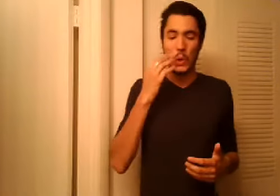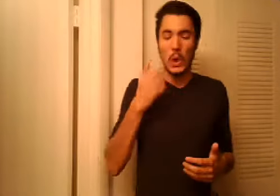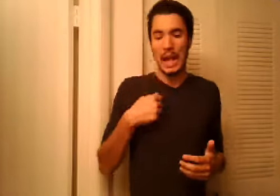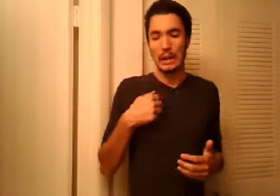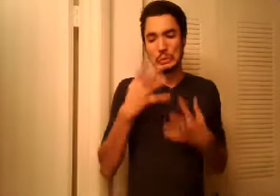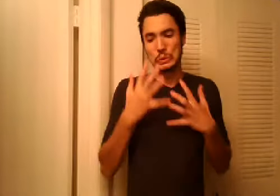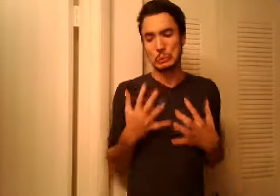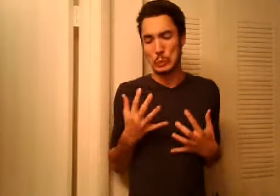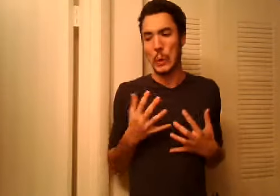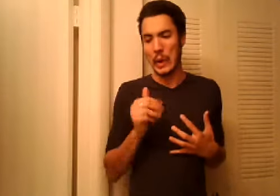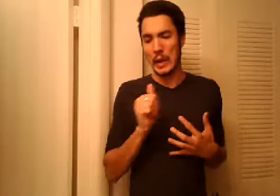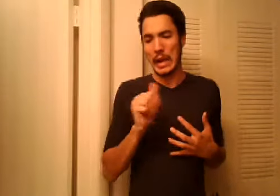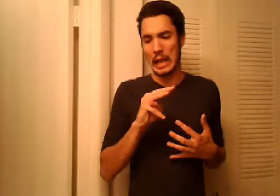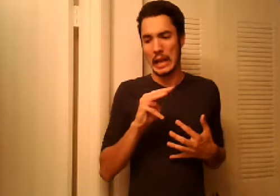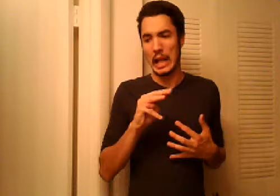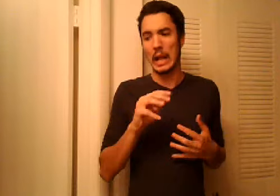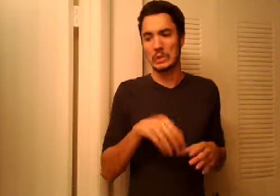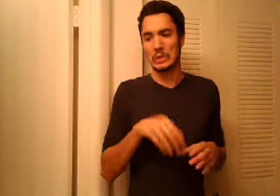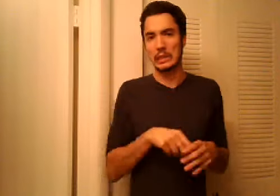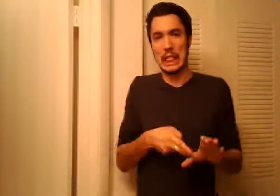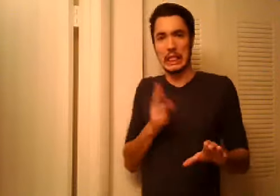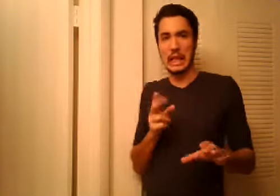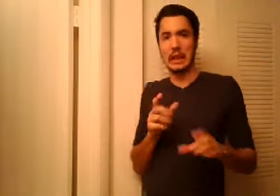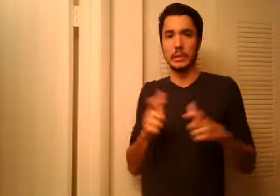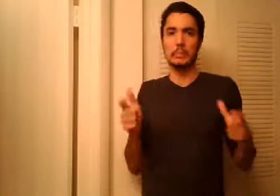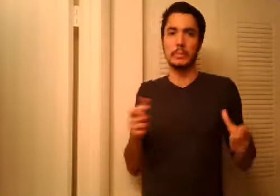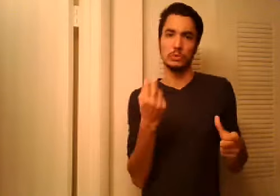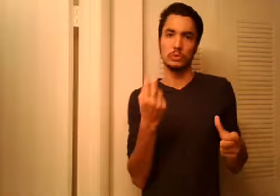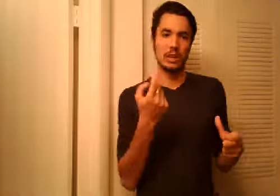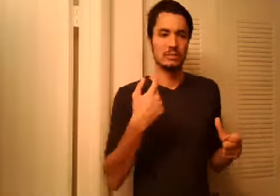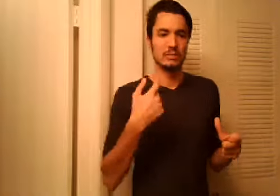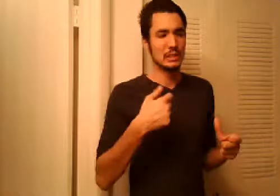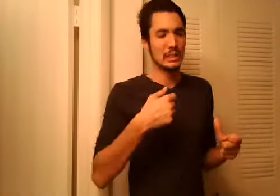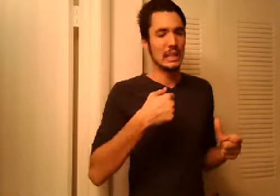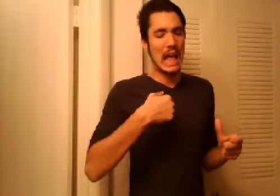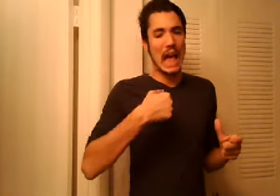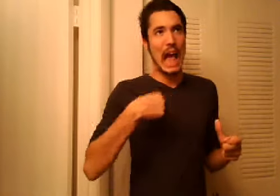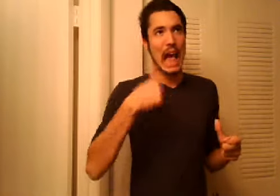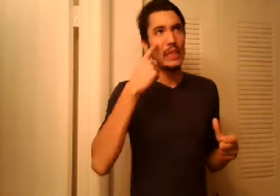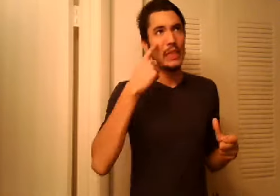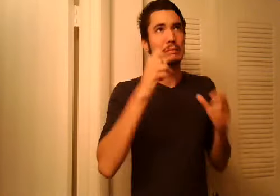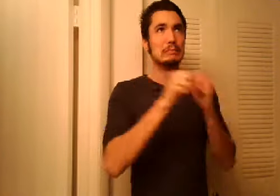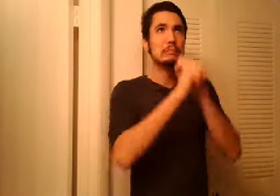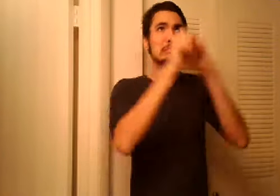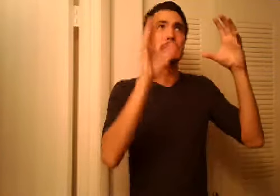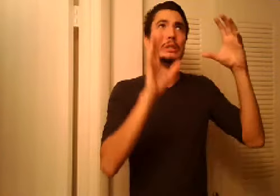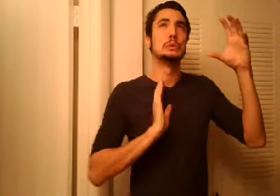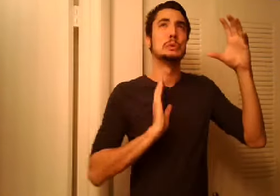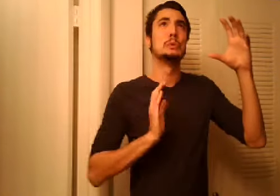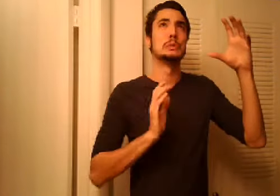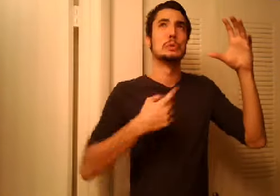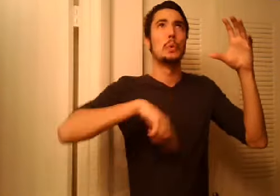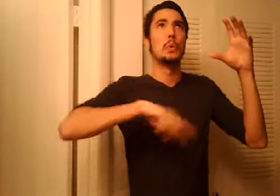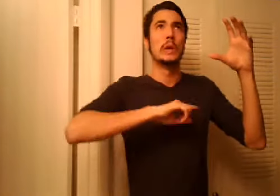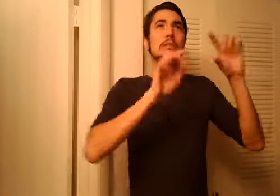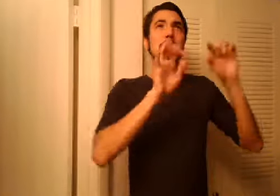to the SEC. We thought of Texas A&M as family, and I guess they didn't see us as family, and she was expressing all this sort of